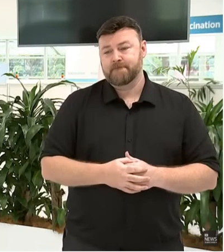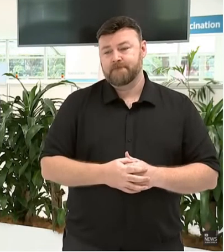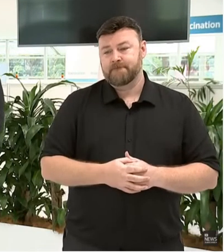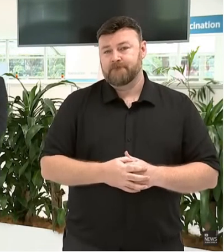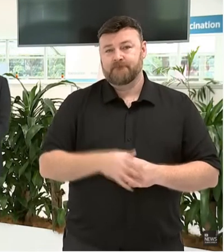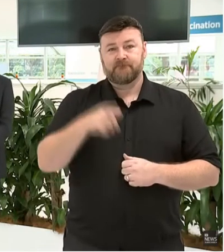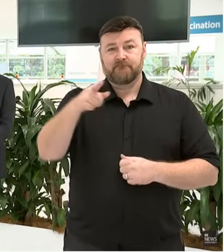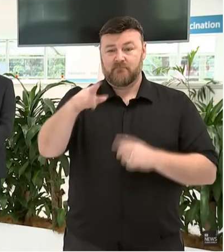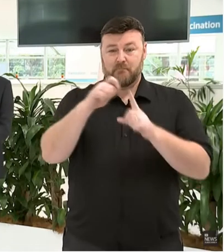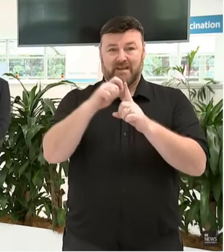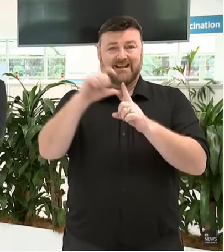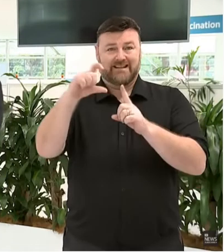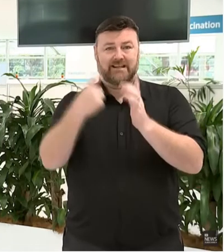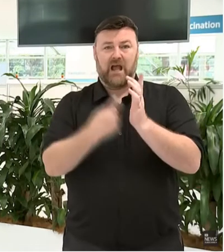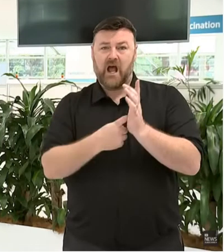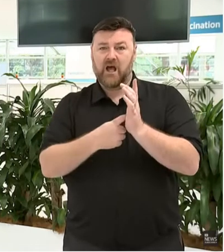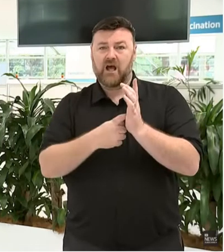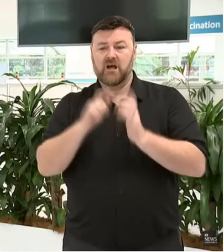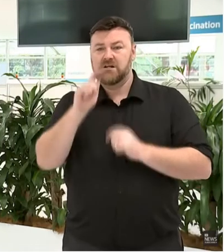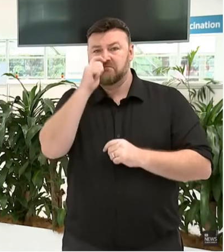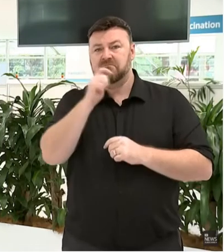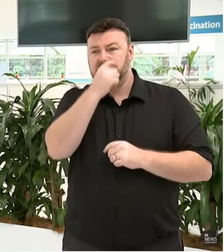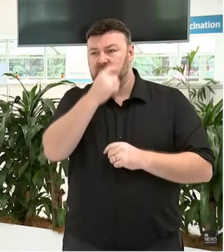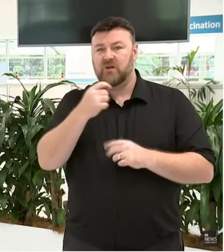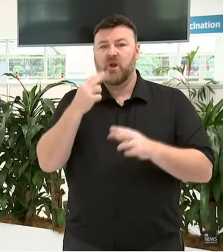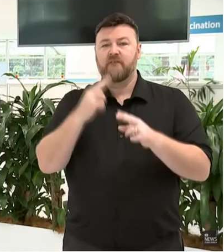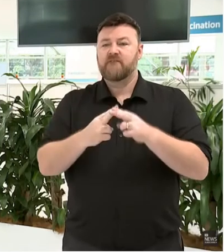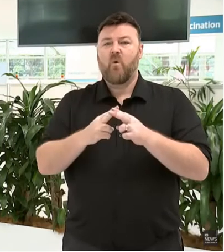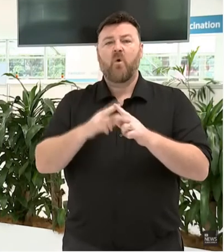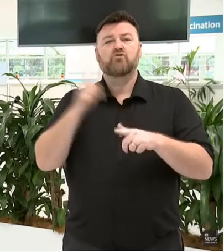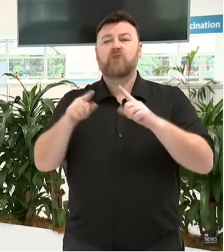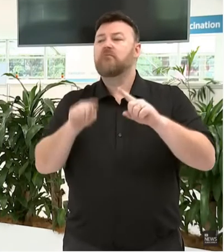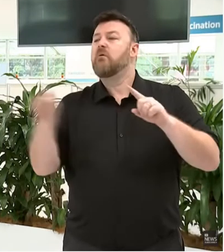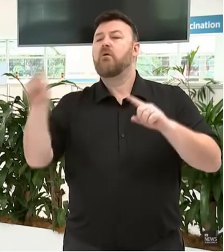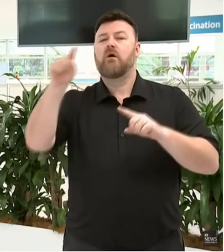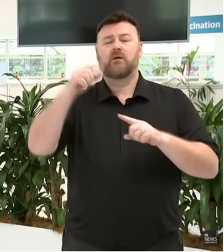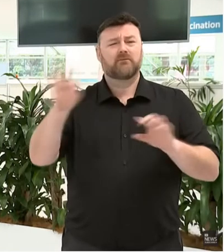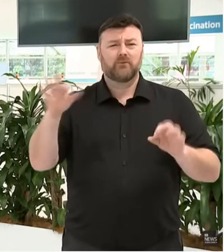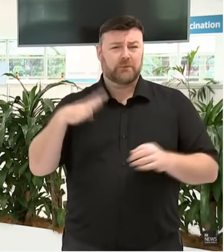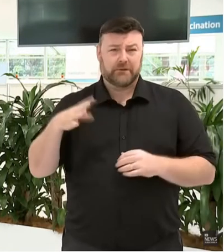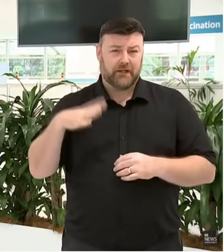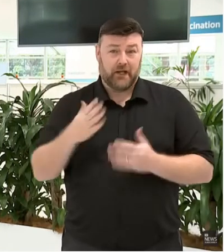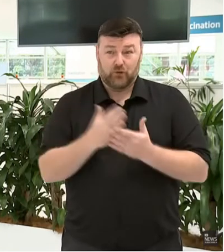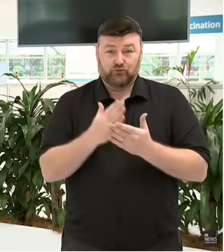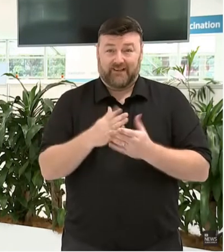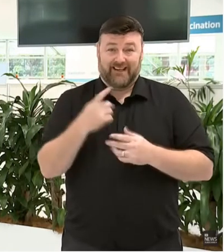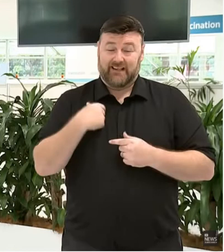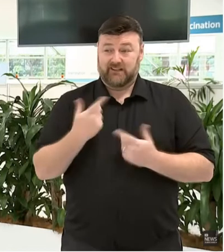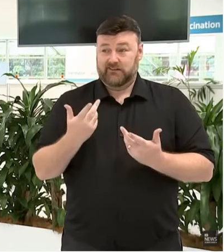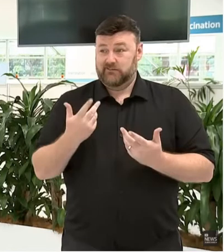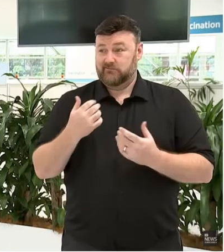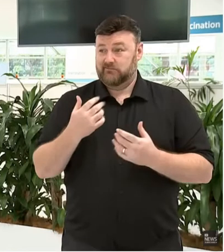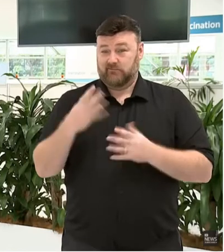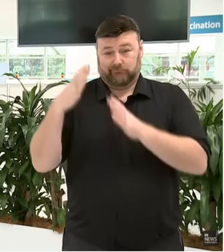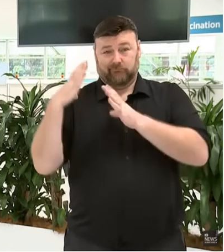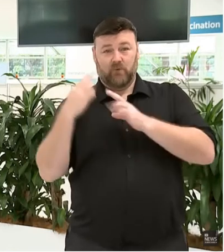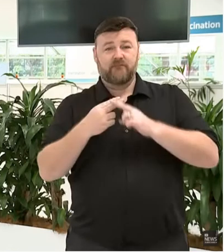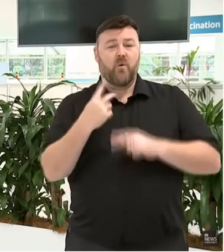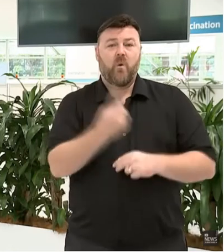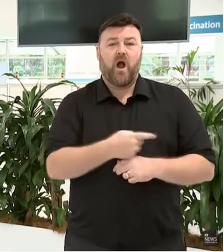these PCR requirements for interstate travel. It just puts more pressure on the system. We don't have that in